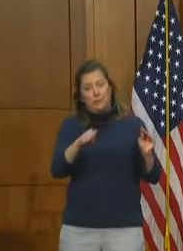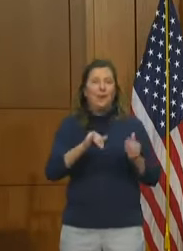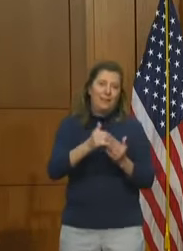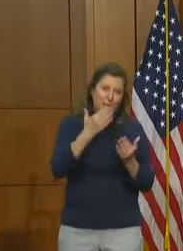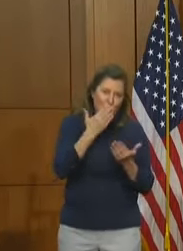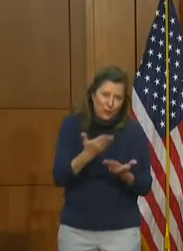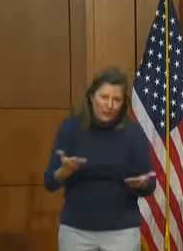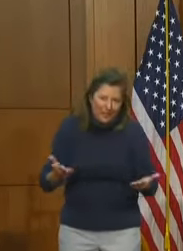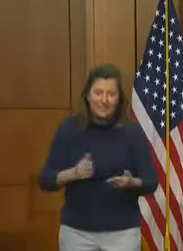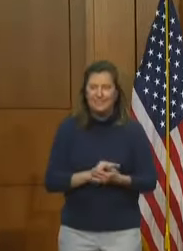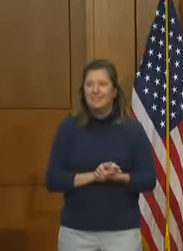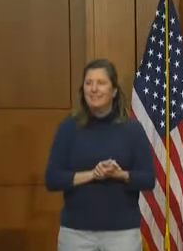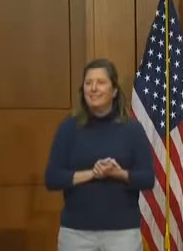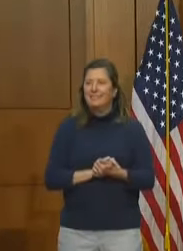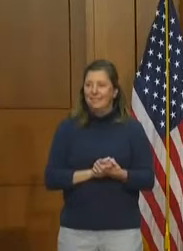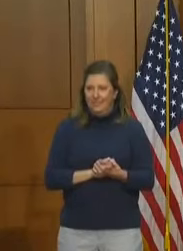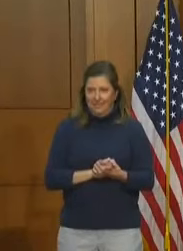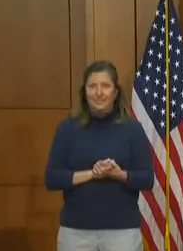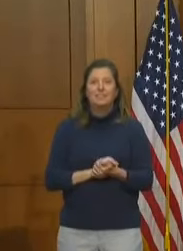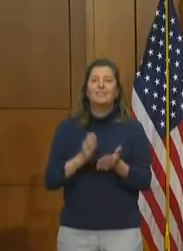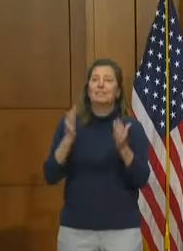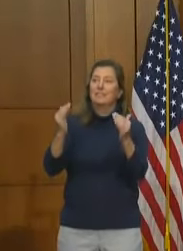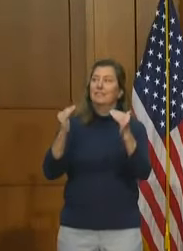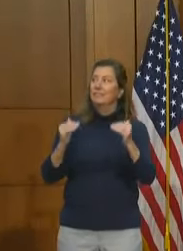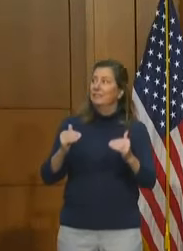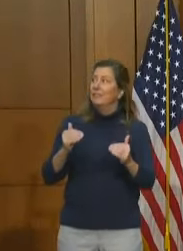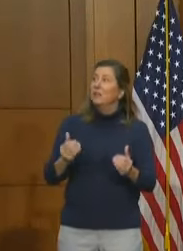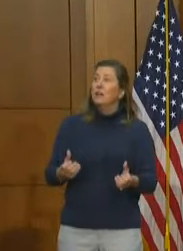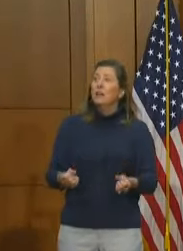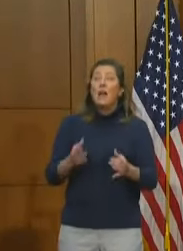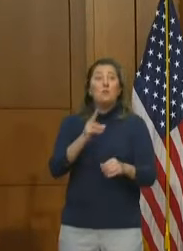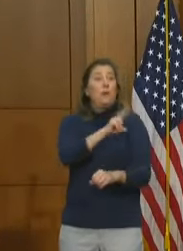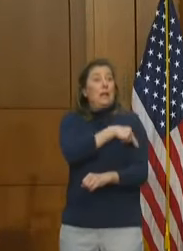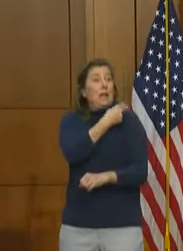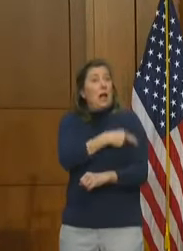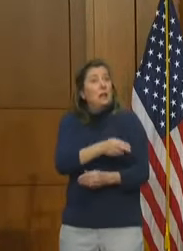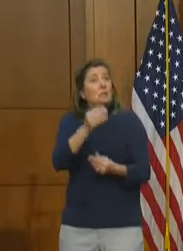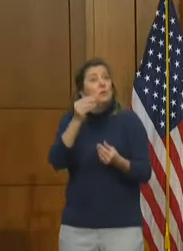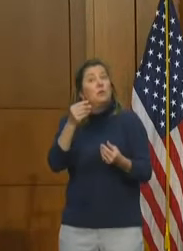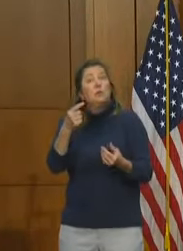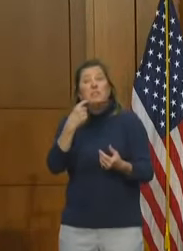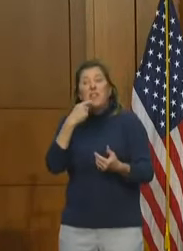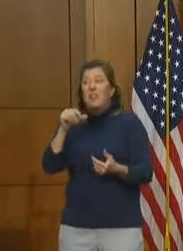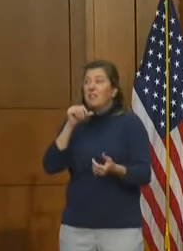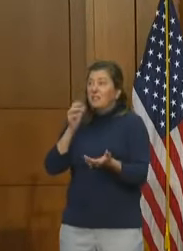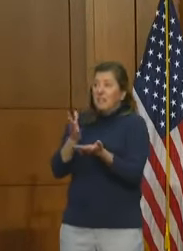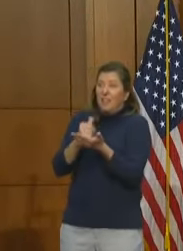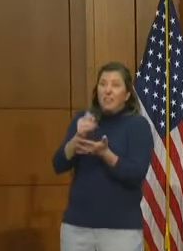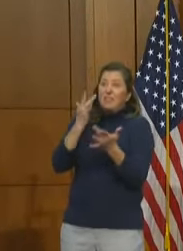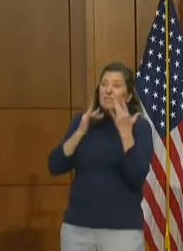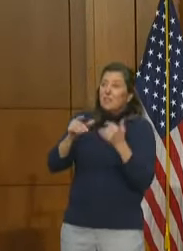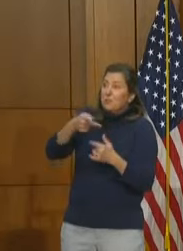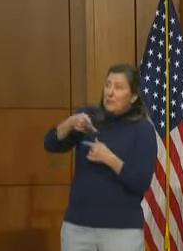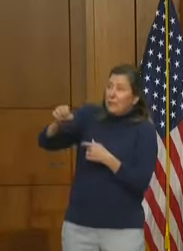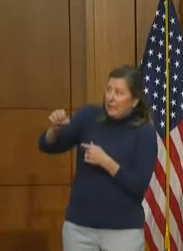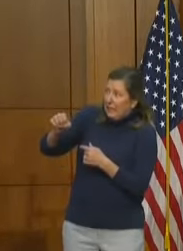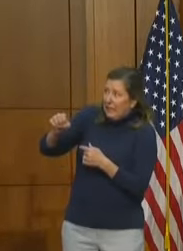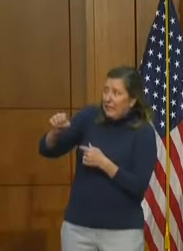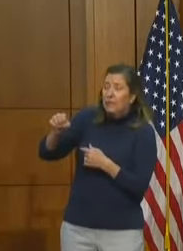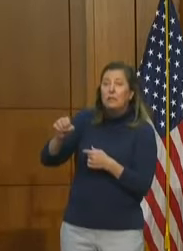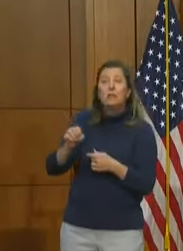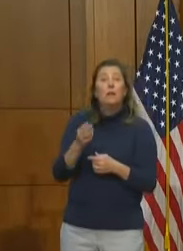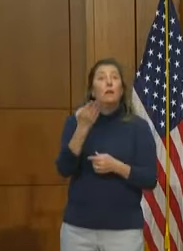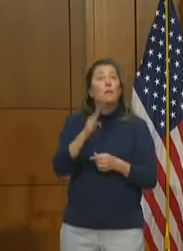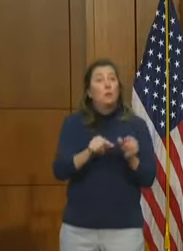thing. The next slide shows how many hospitals are reporting shortages of PPE. The